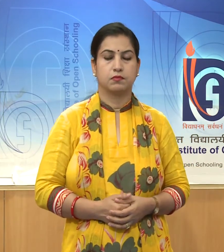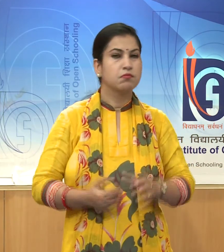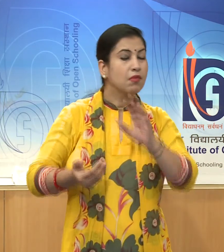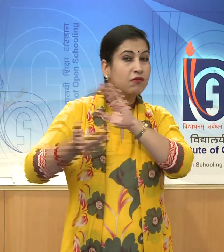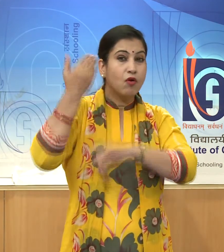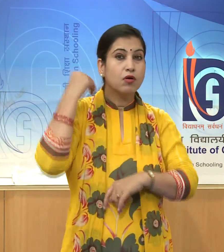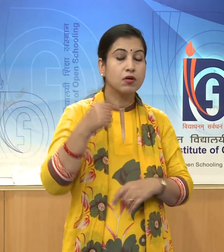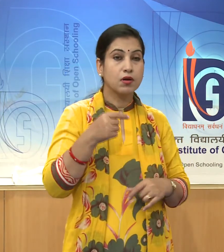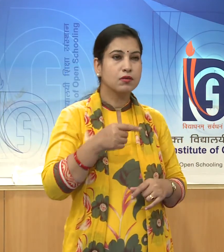rejection of